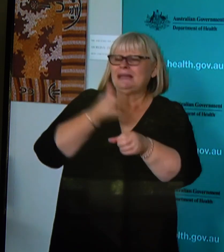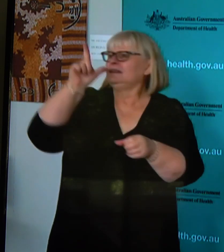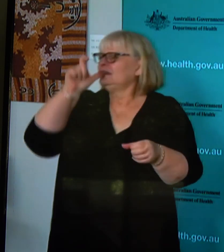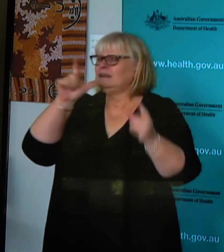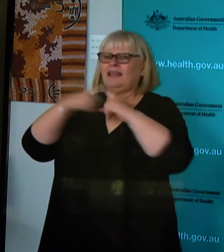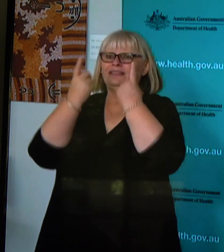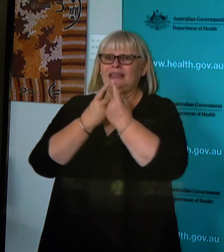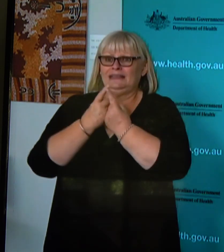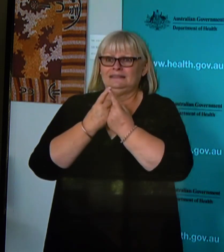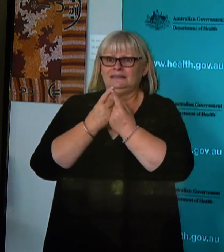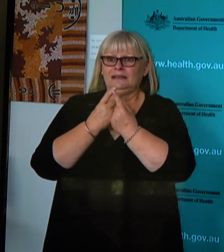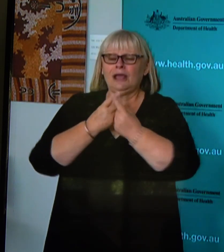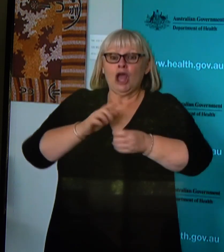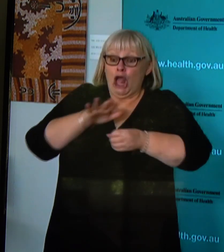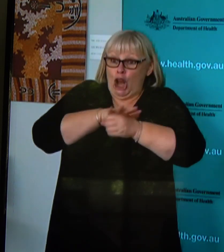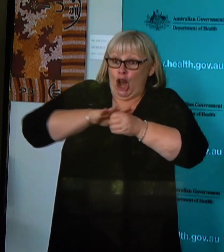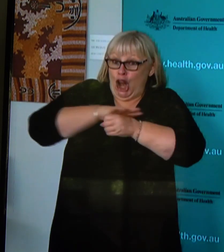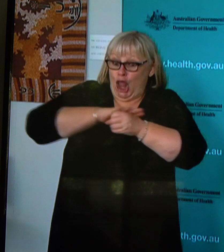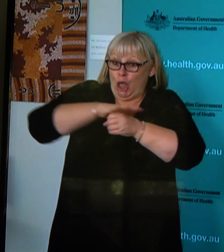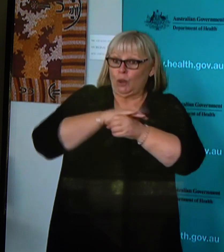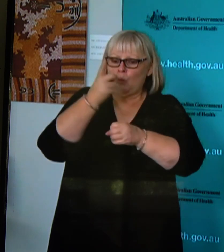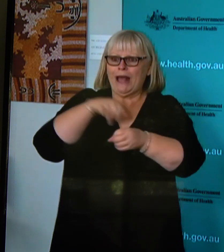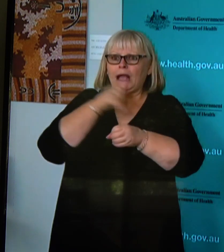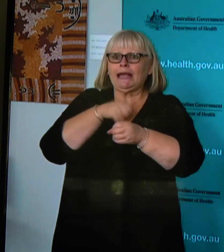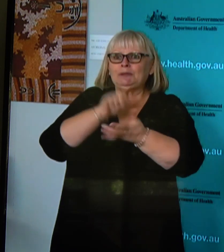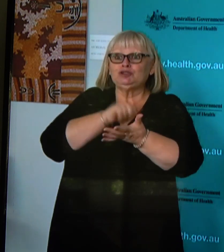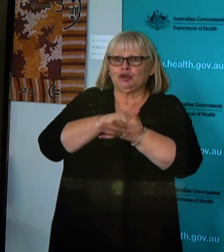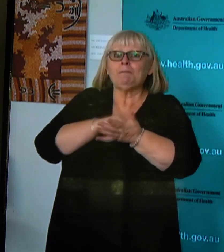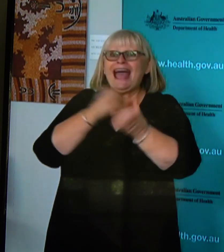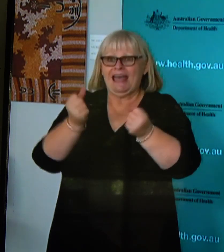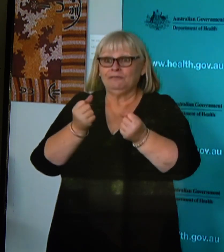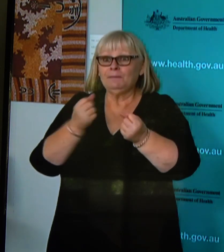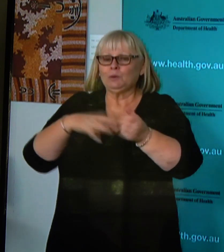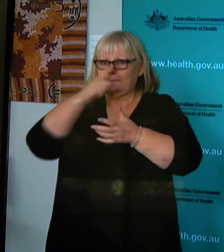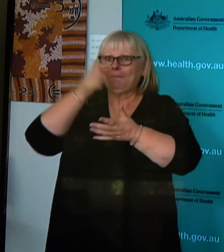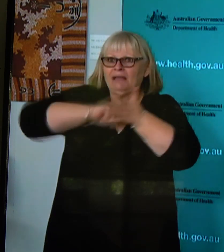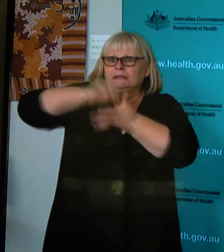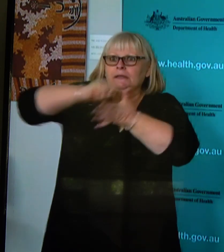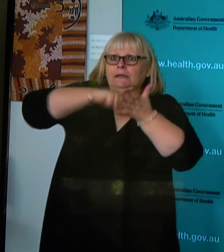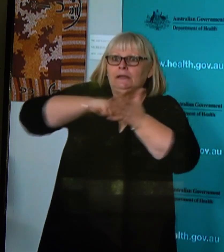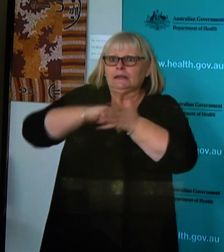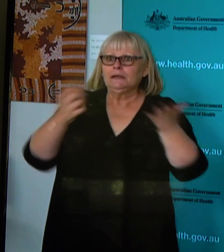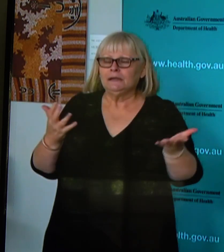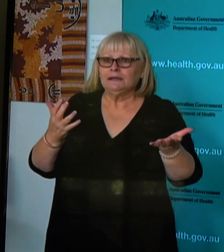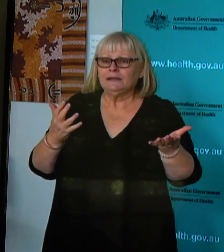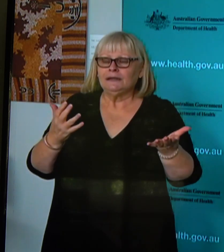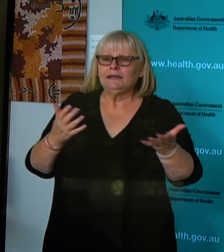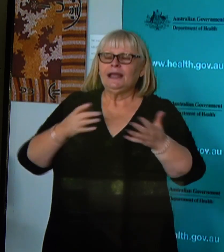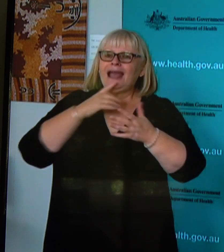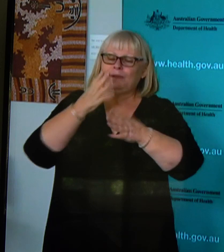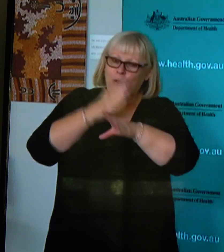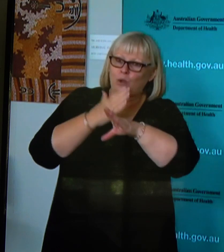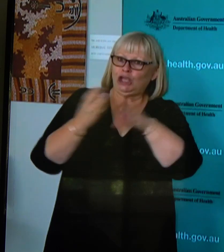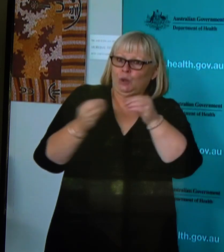appears local supply shortages have happened in particular pharmacies. And for that reason, we've been working today very closely with